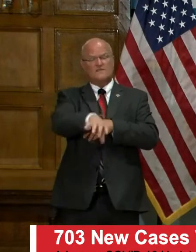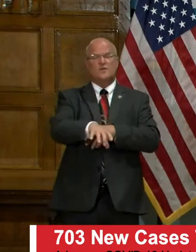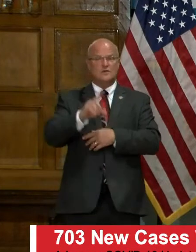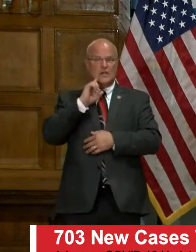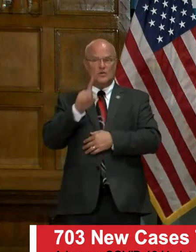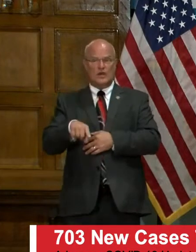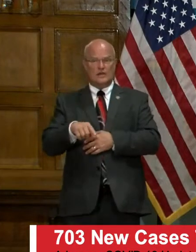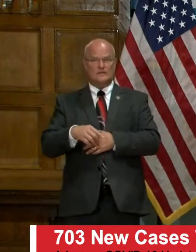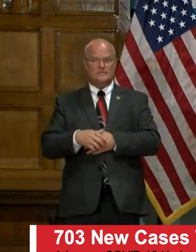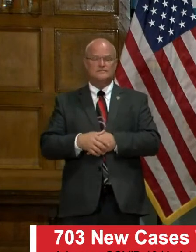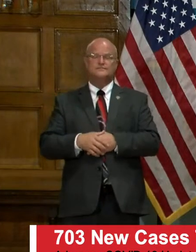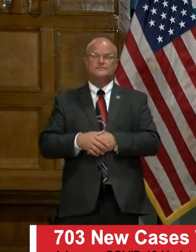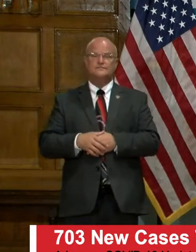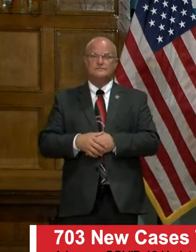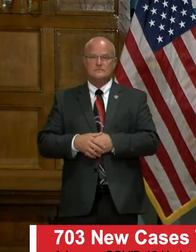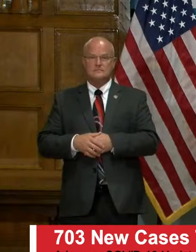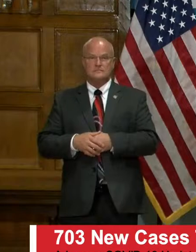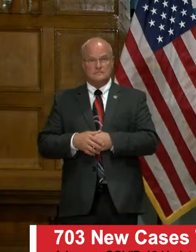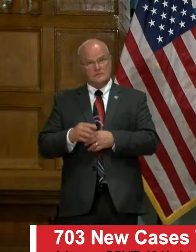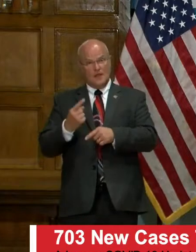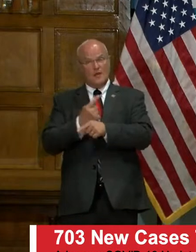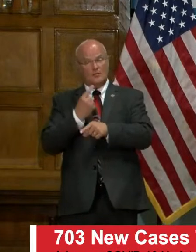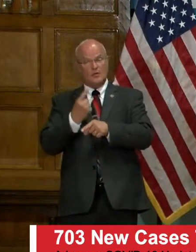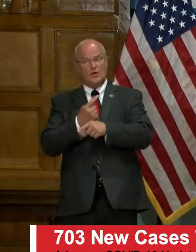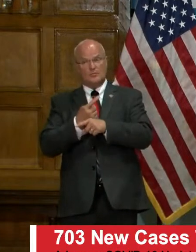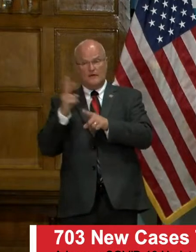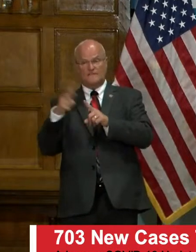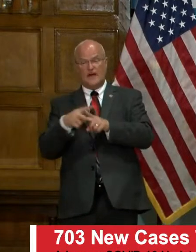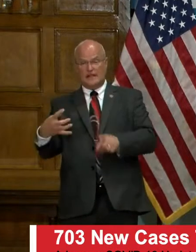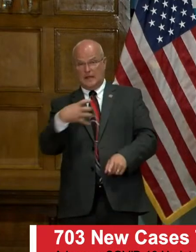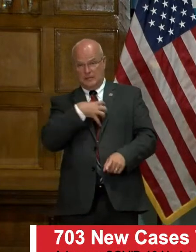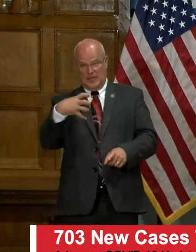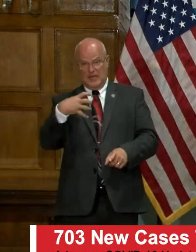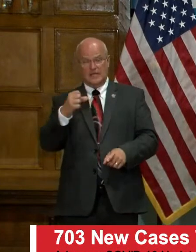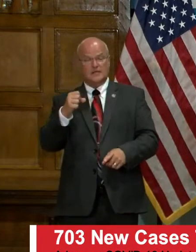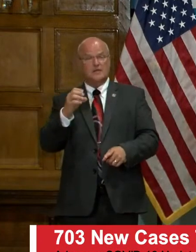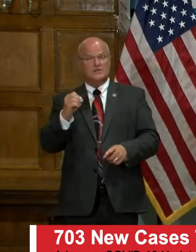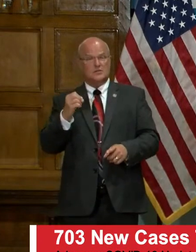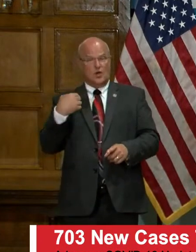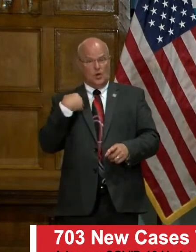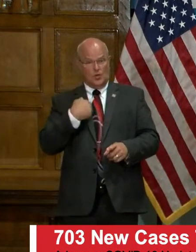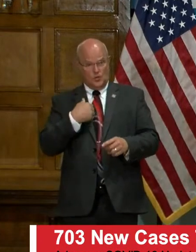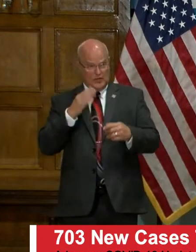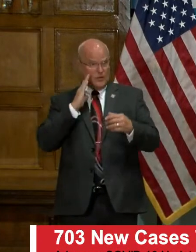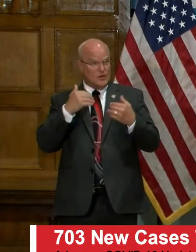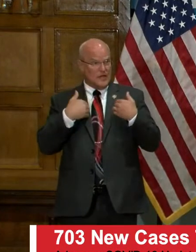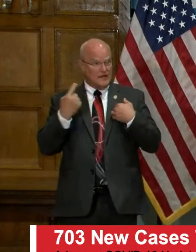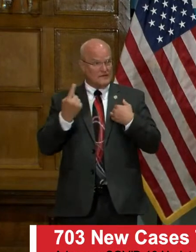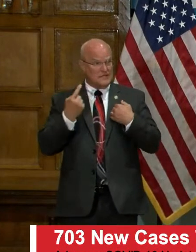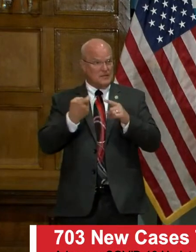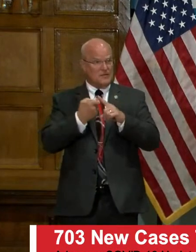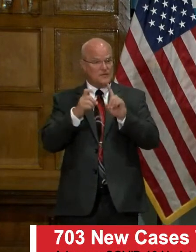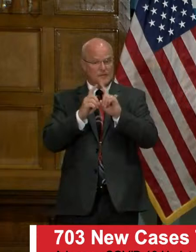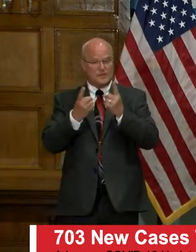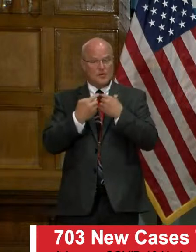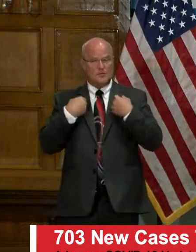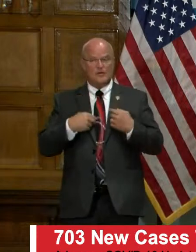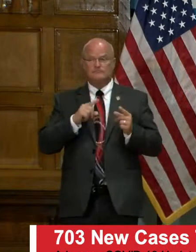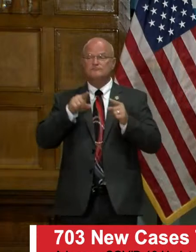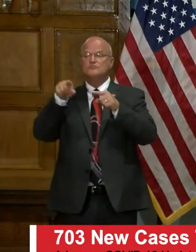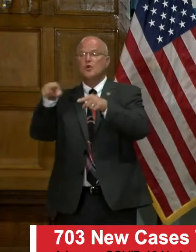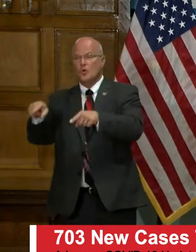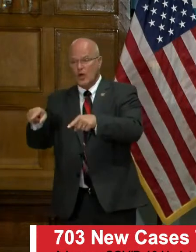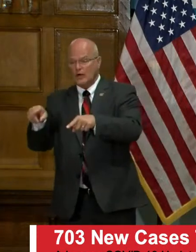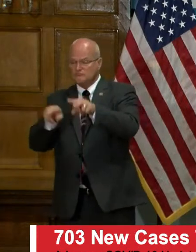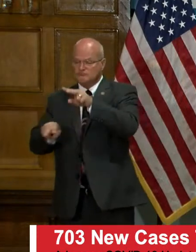our directive, which is appropriate. Filed a complaint, and so you know, we'll have someone from the Department of Health go